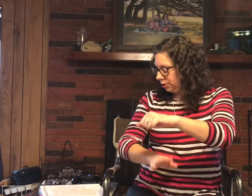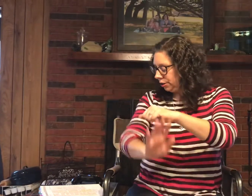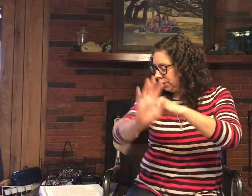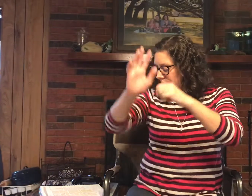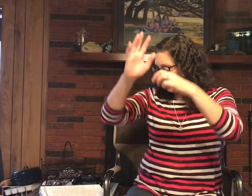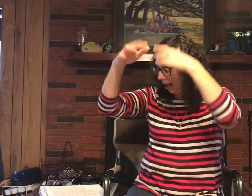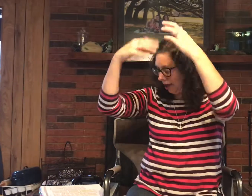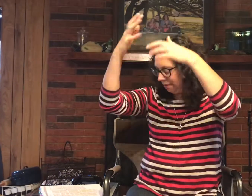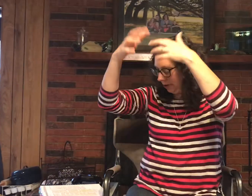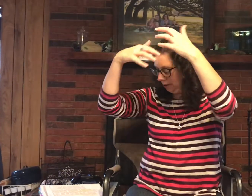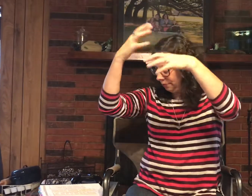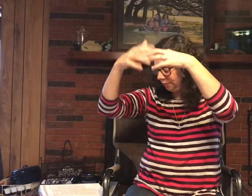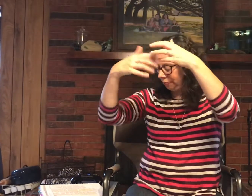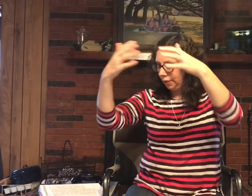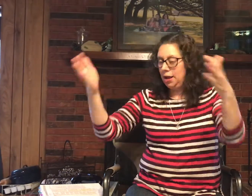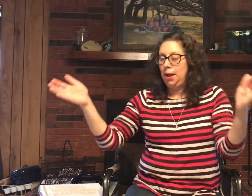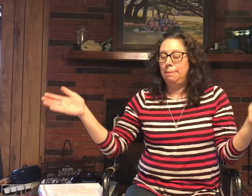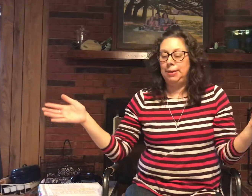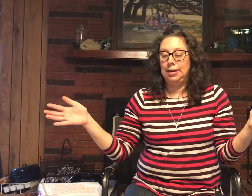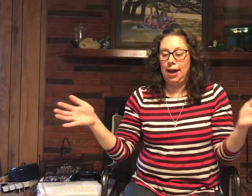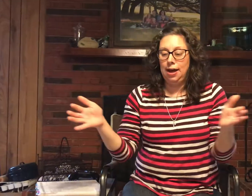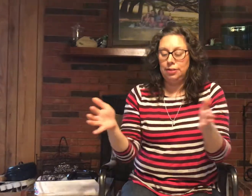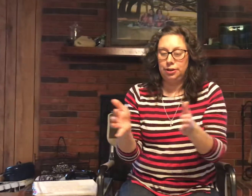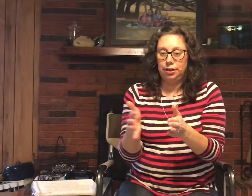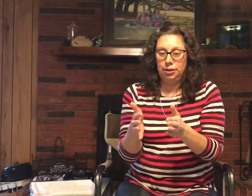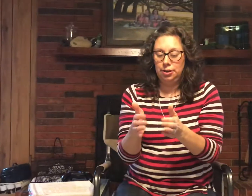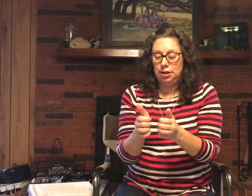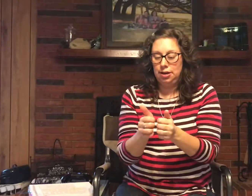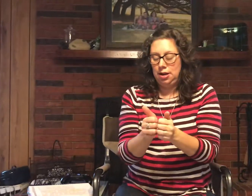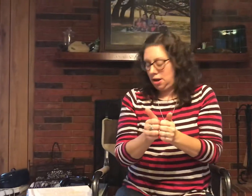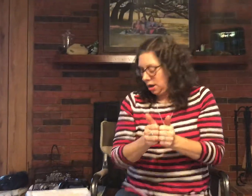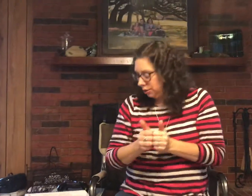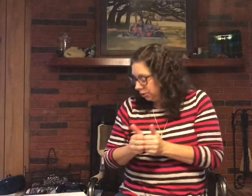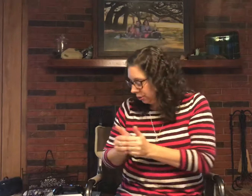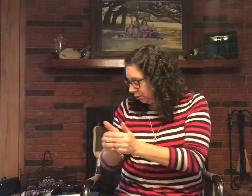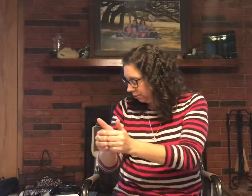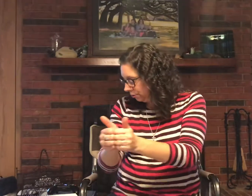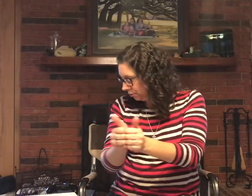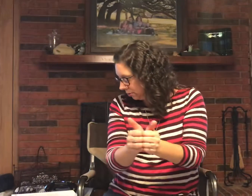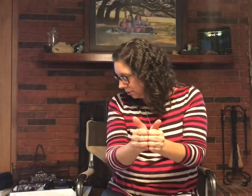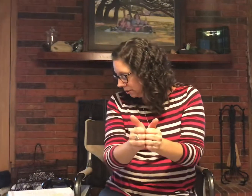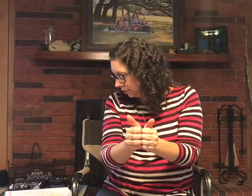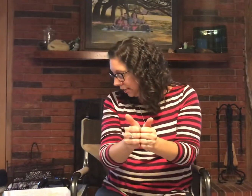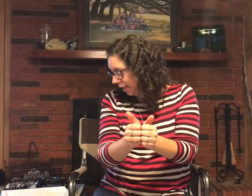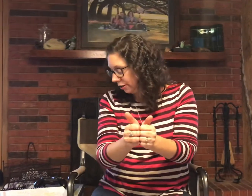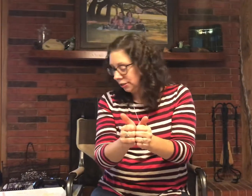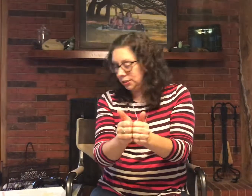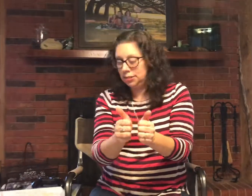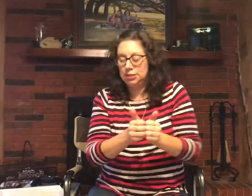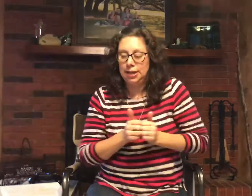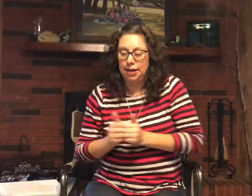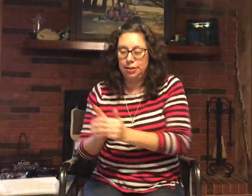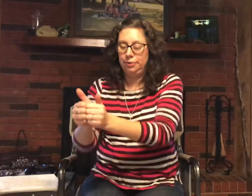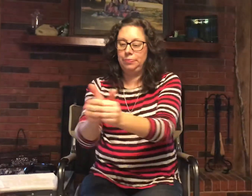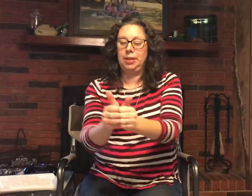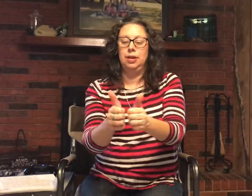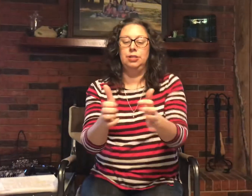under the heaven be gathered unto together. This is together. Together.